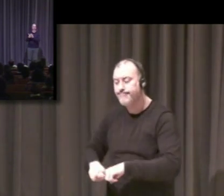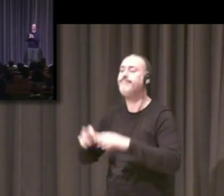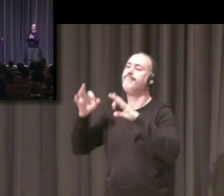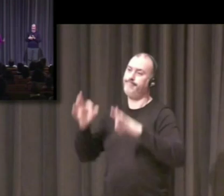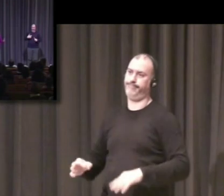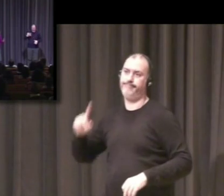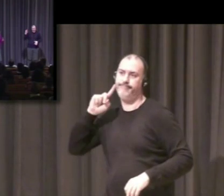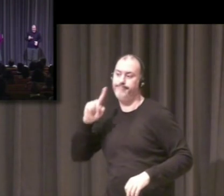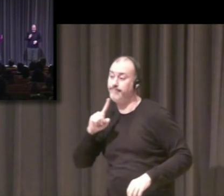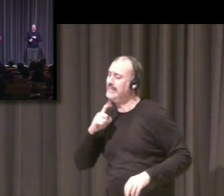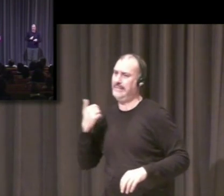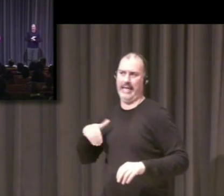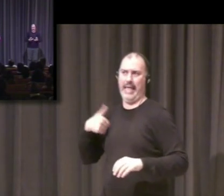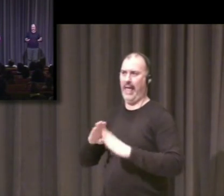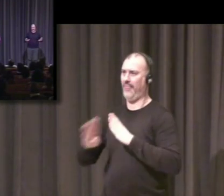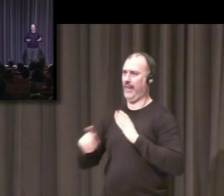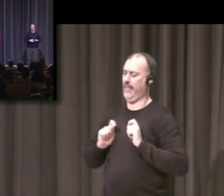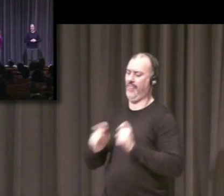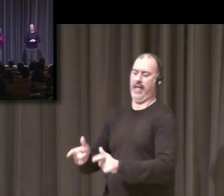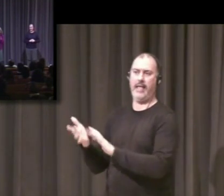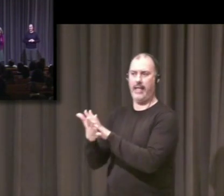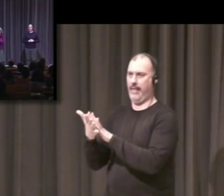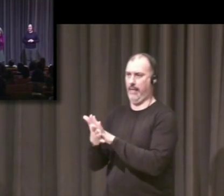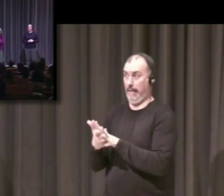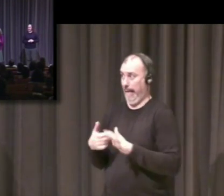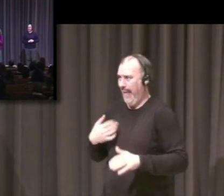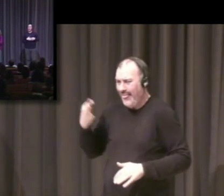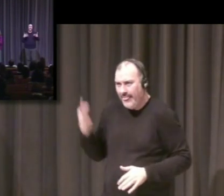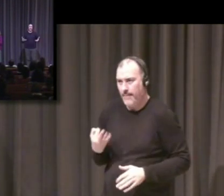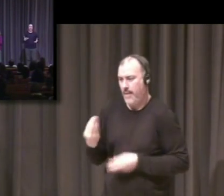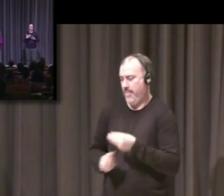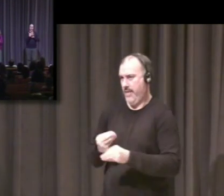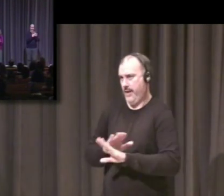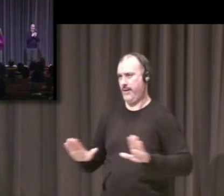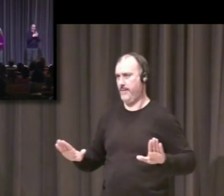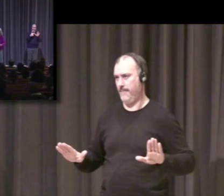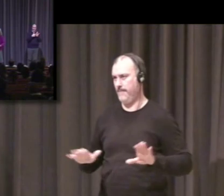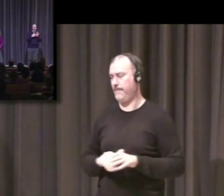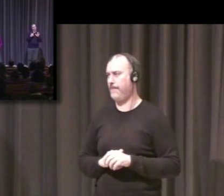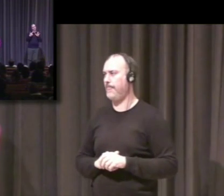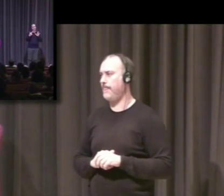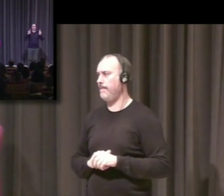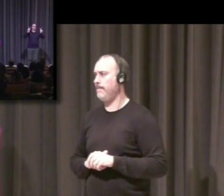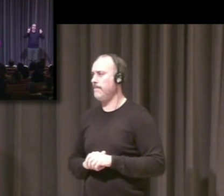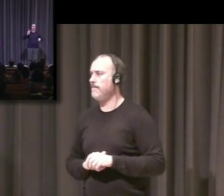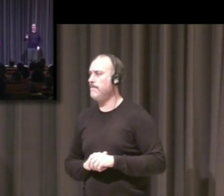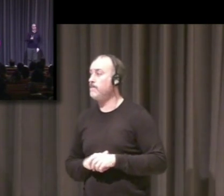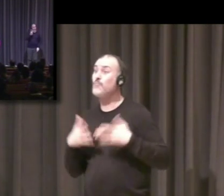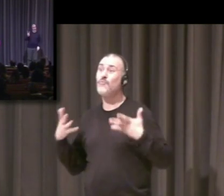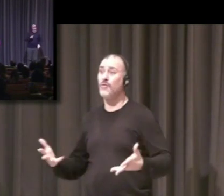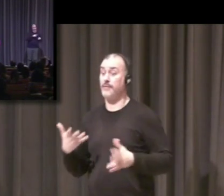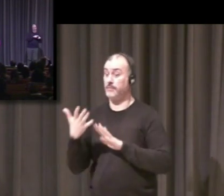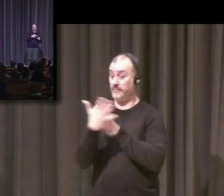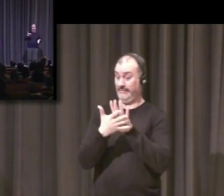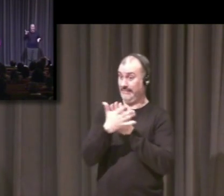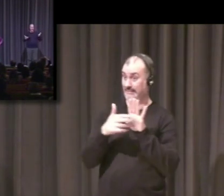The benefits of sign language over only speech, okay? So one guy says, let's give them